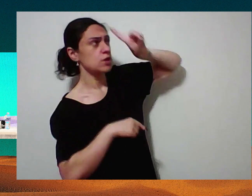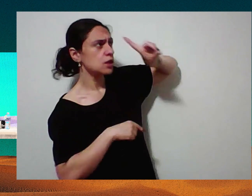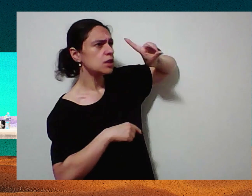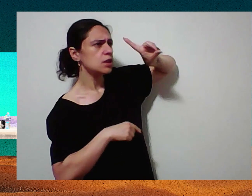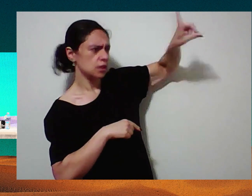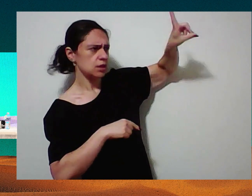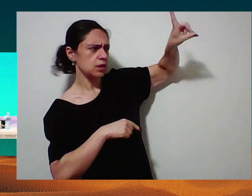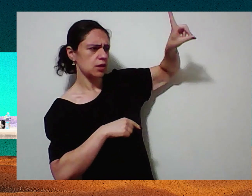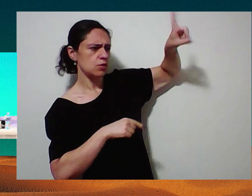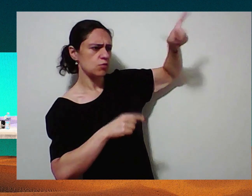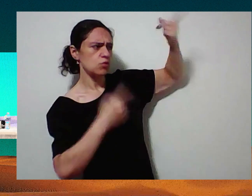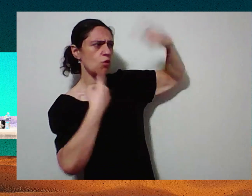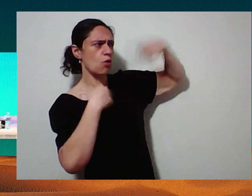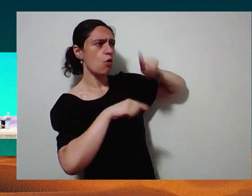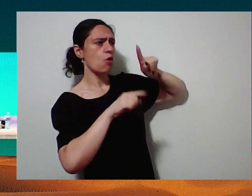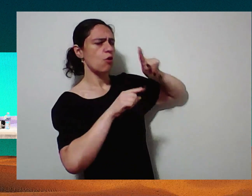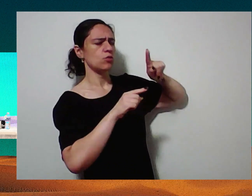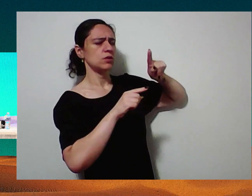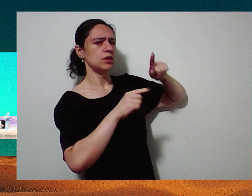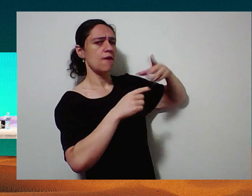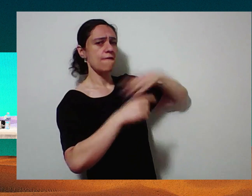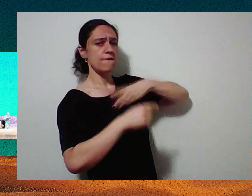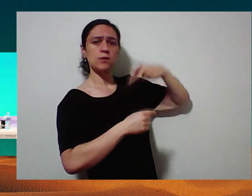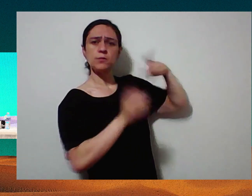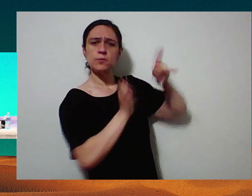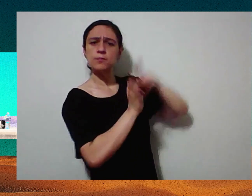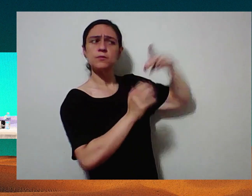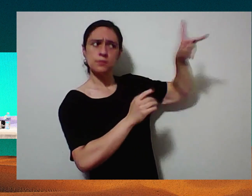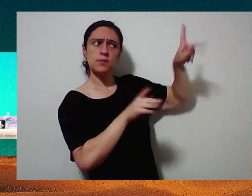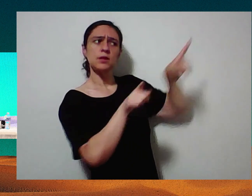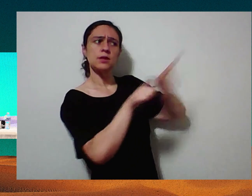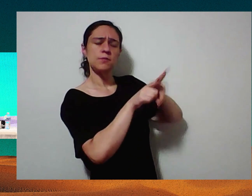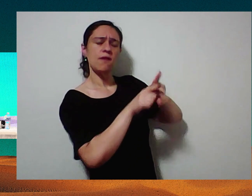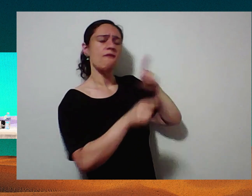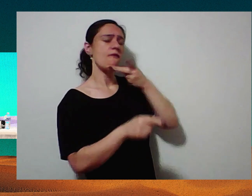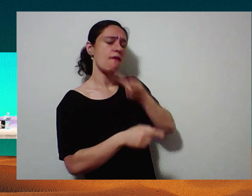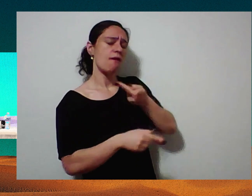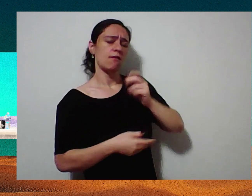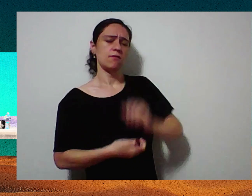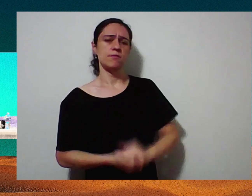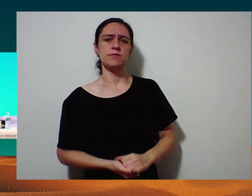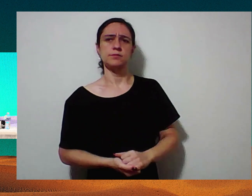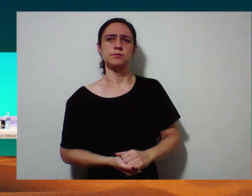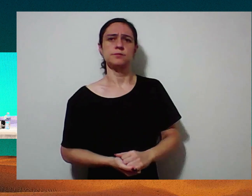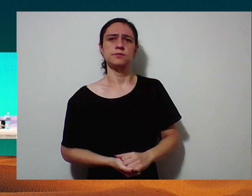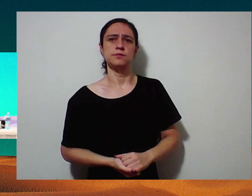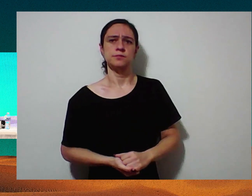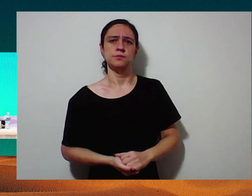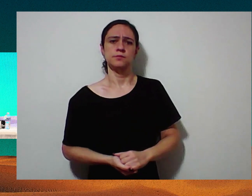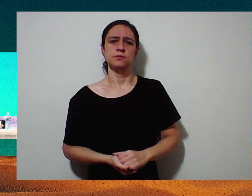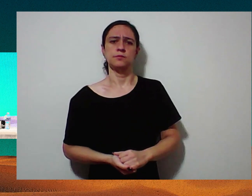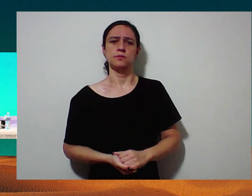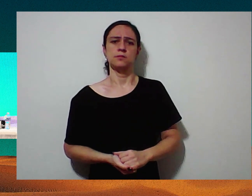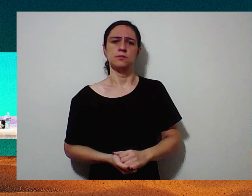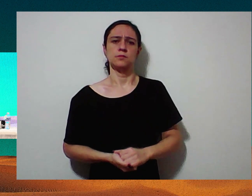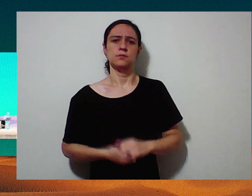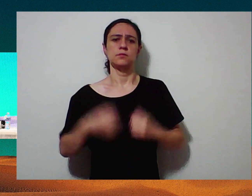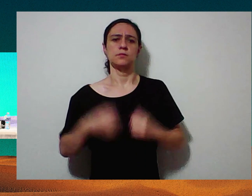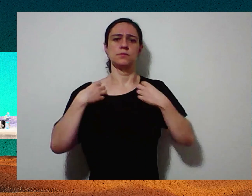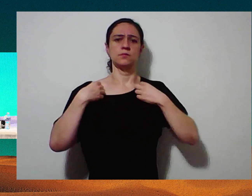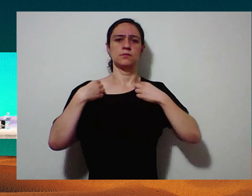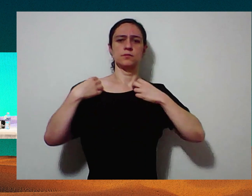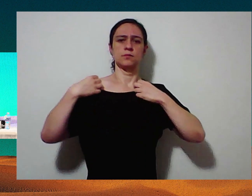The kings of the earth set themselves, and the rulers take counsel together against the Lord and against his anointed, saying,